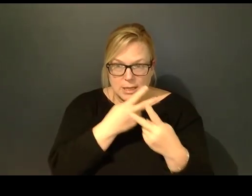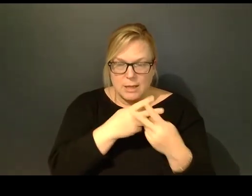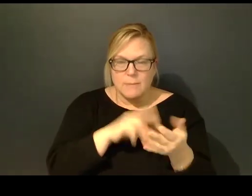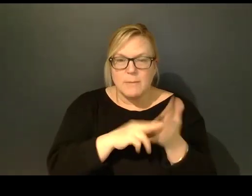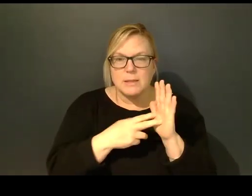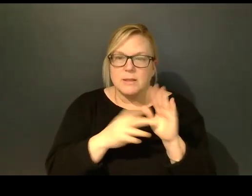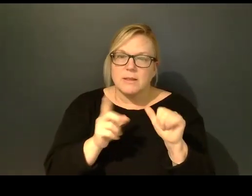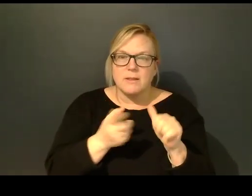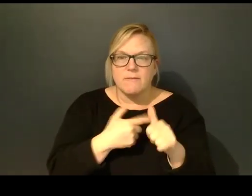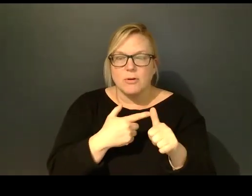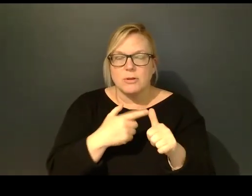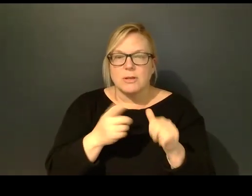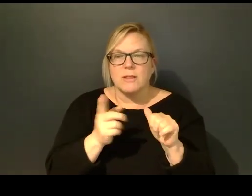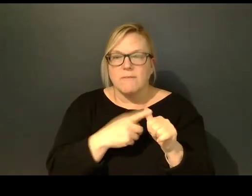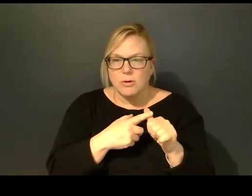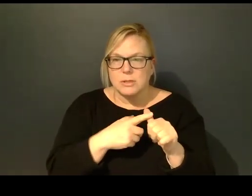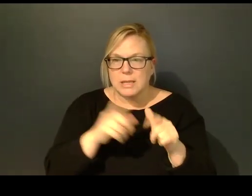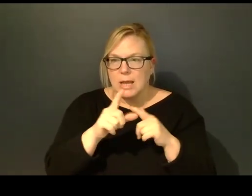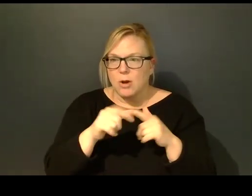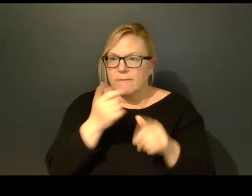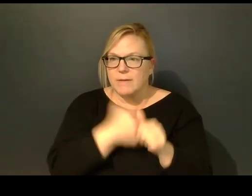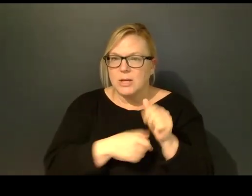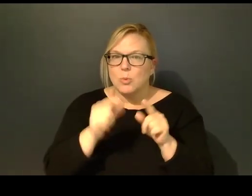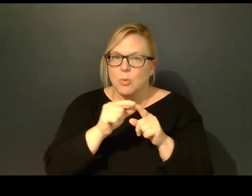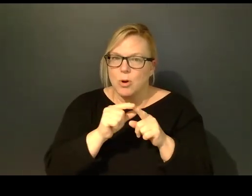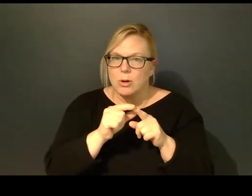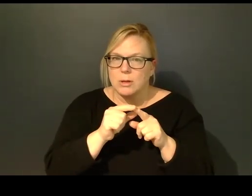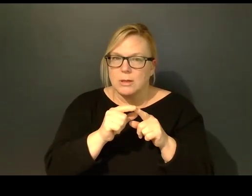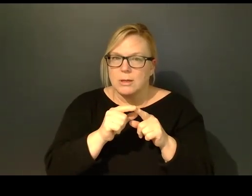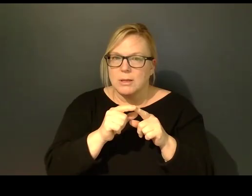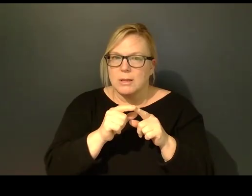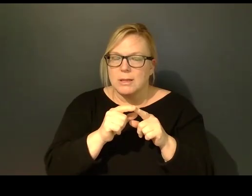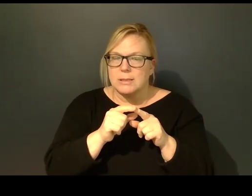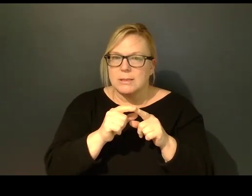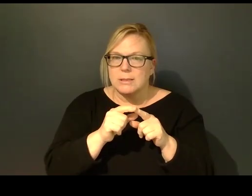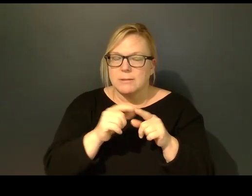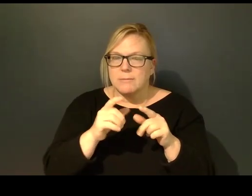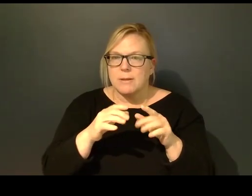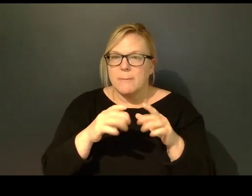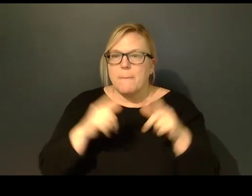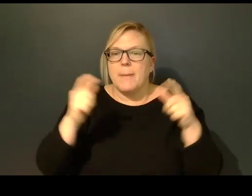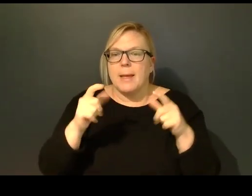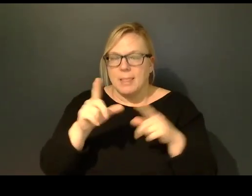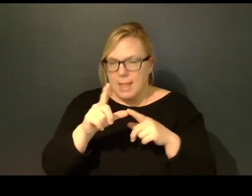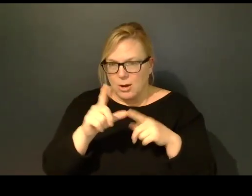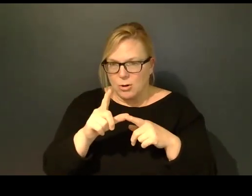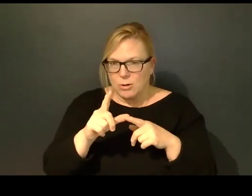letter of each individual word so it doesn't sound like mush entirely. I actually didn't know what that was called, but yeah,